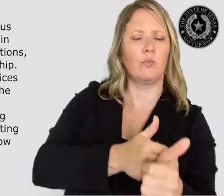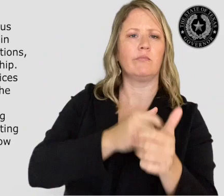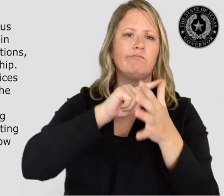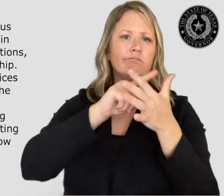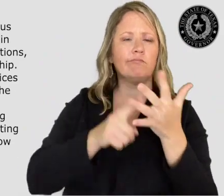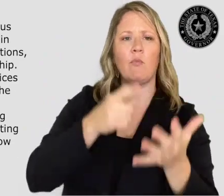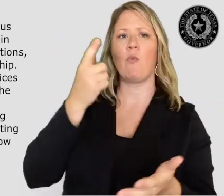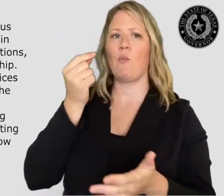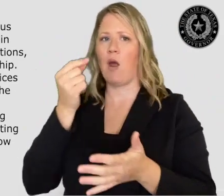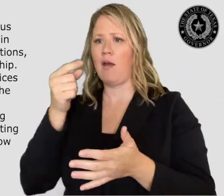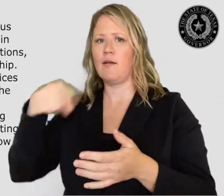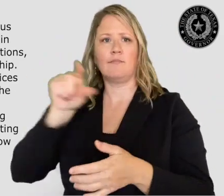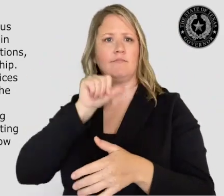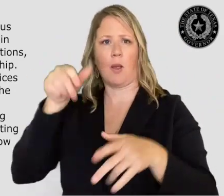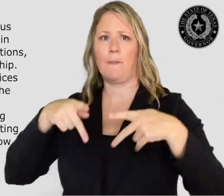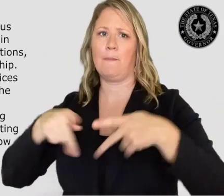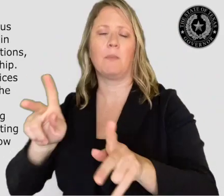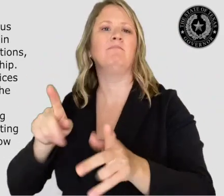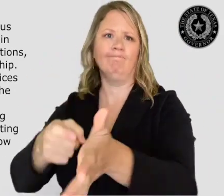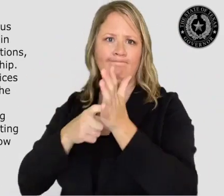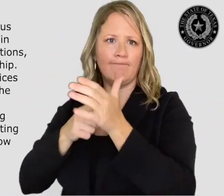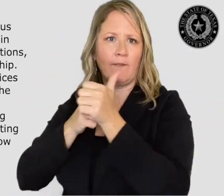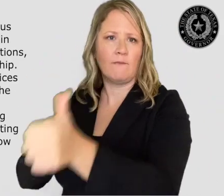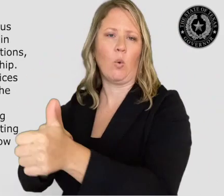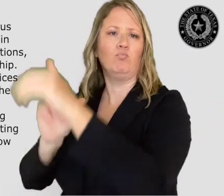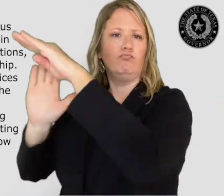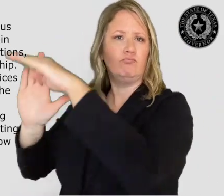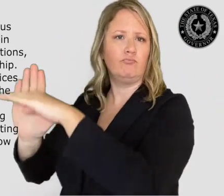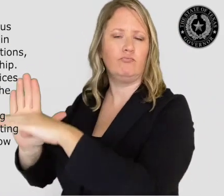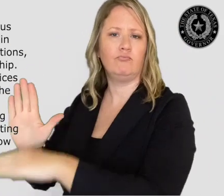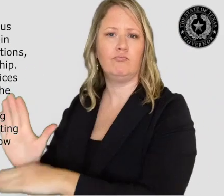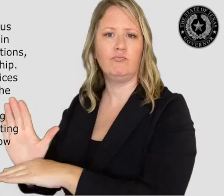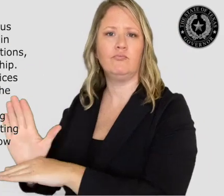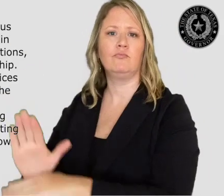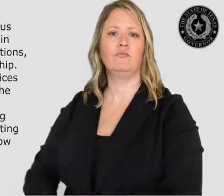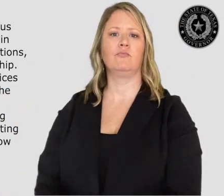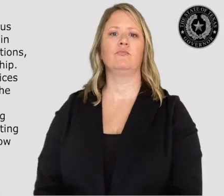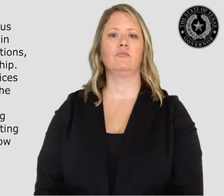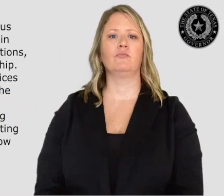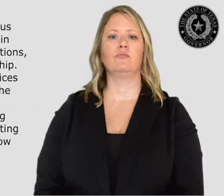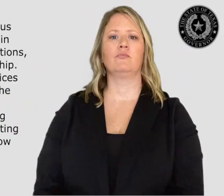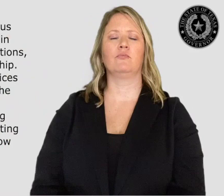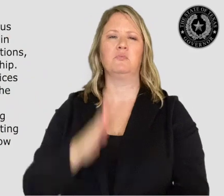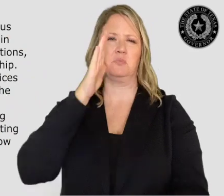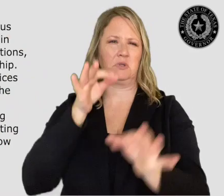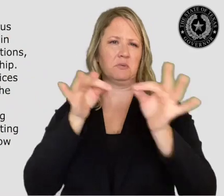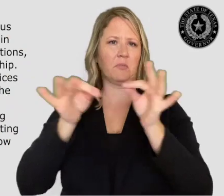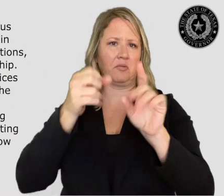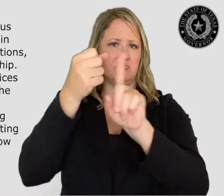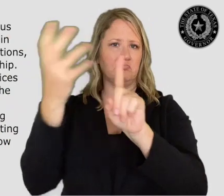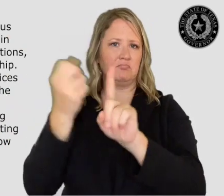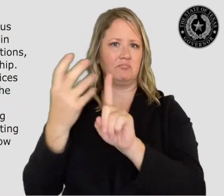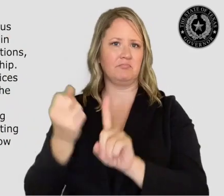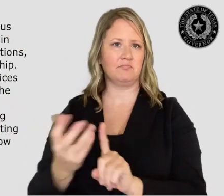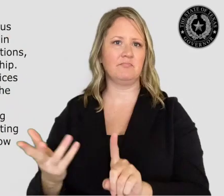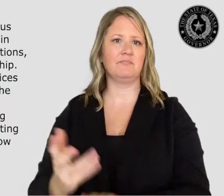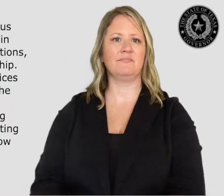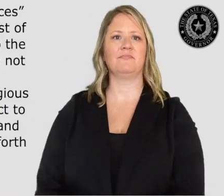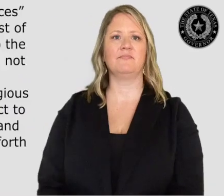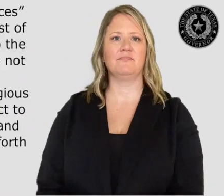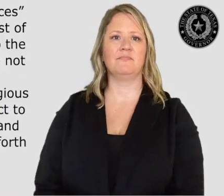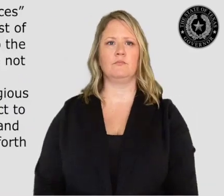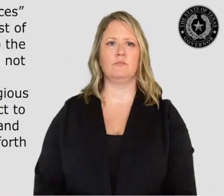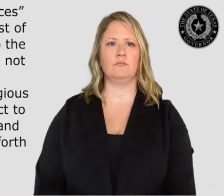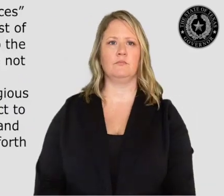not subject to the conditions and limitations, including occupancy or operating limits, set forth below for other covered